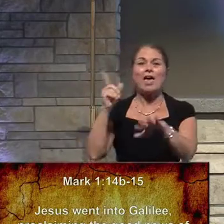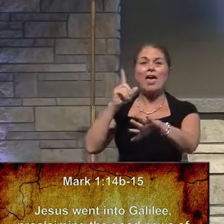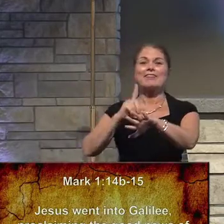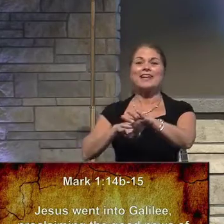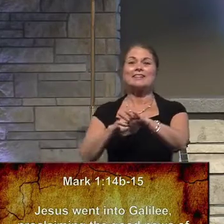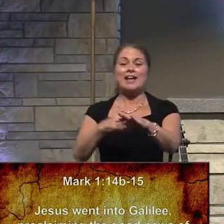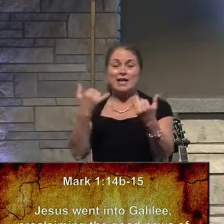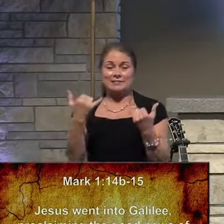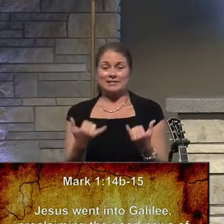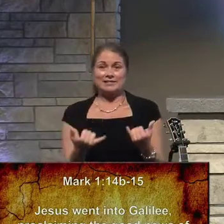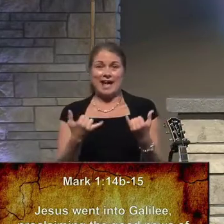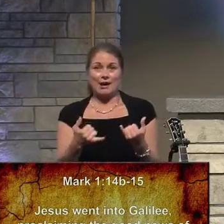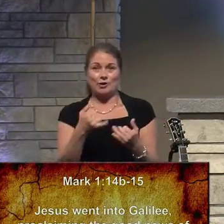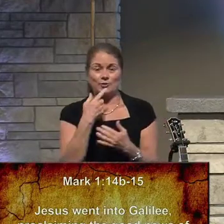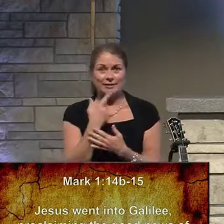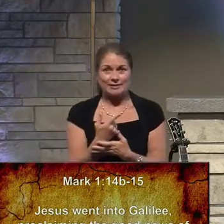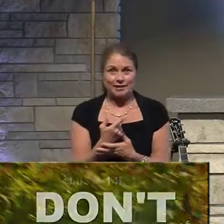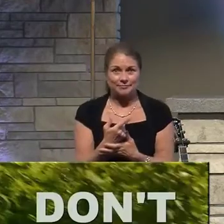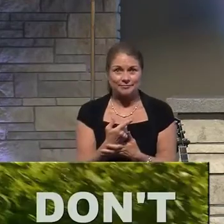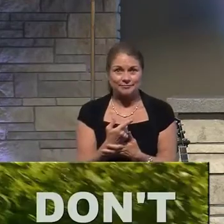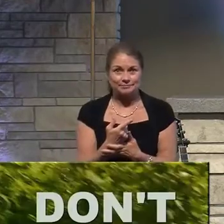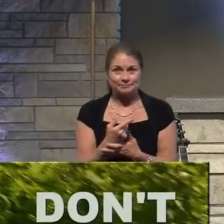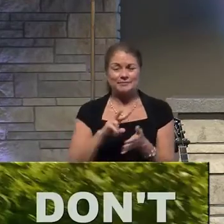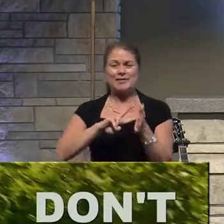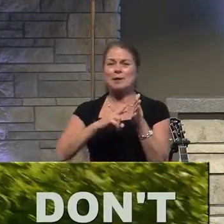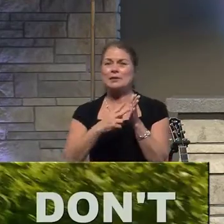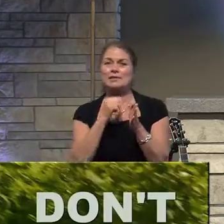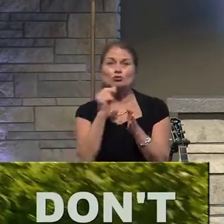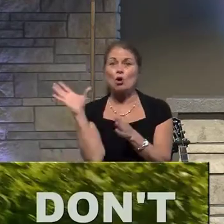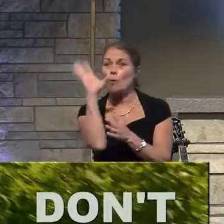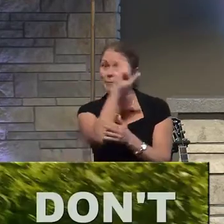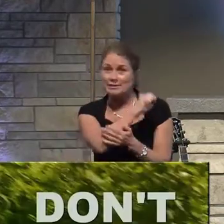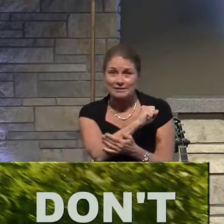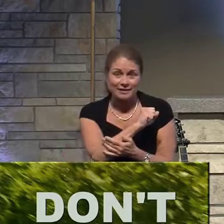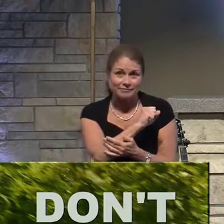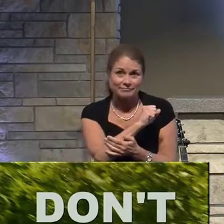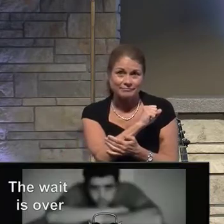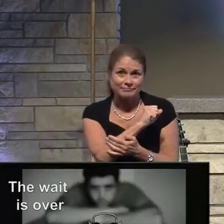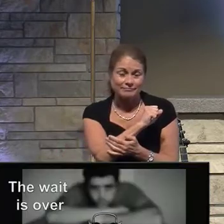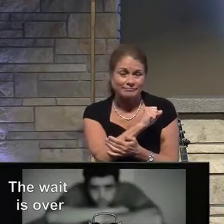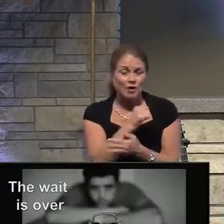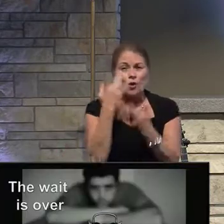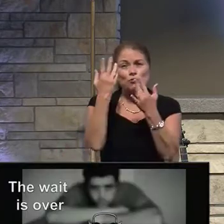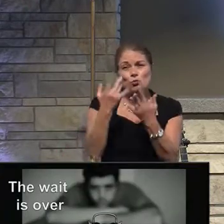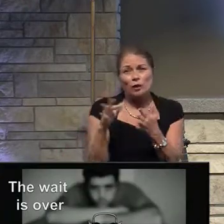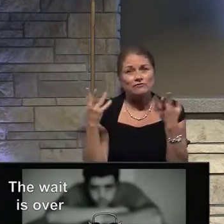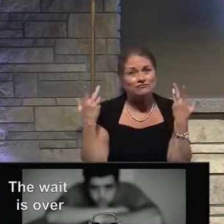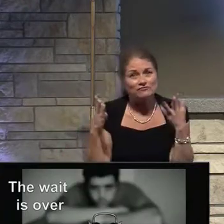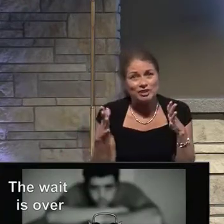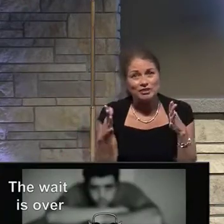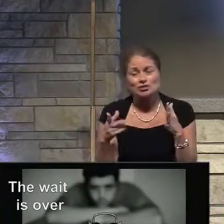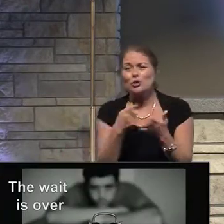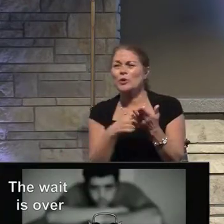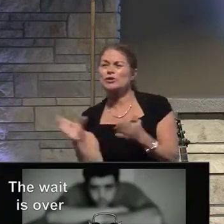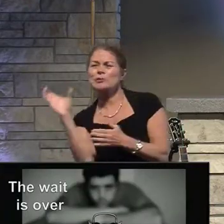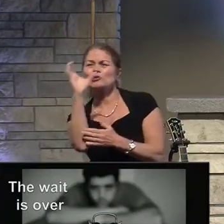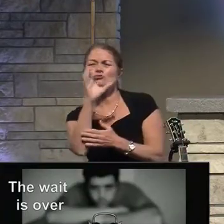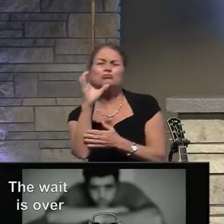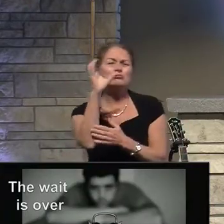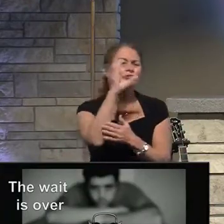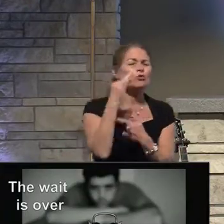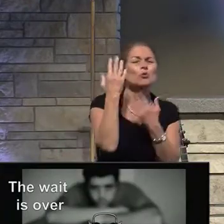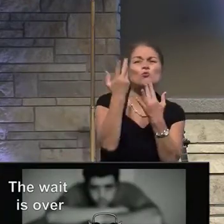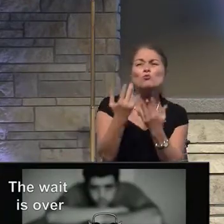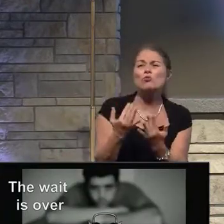time has come," he said. In other words, don't miss it. The wait is over. What you've been looking for, what you've been